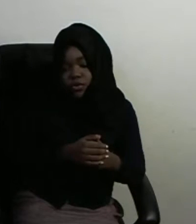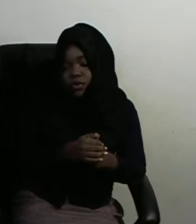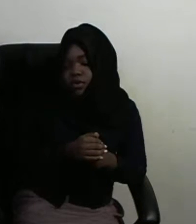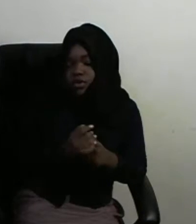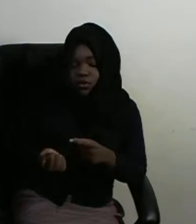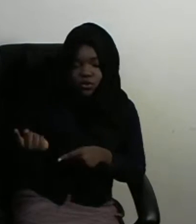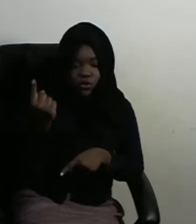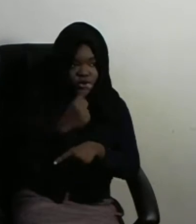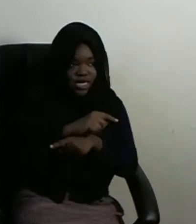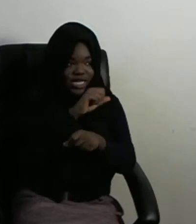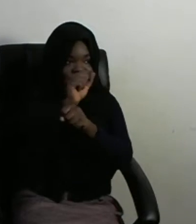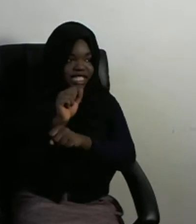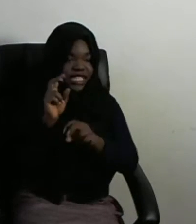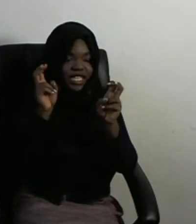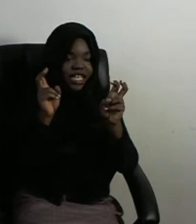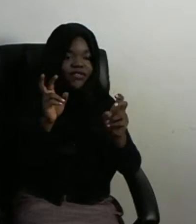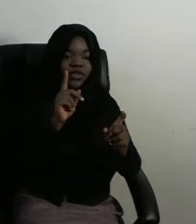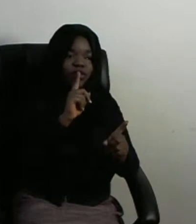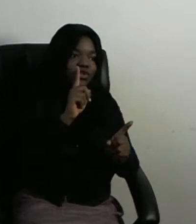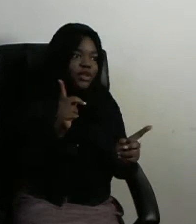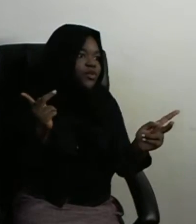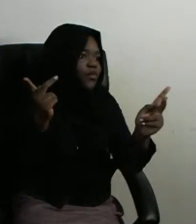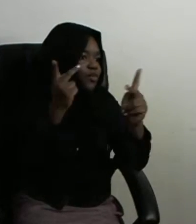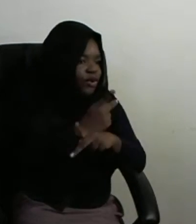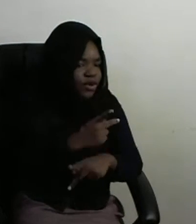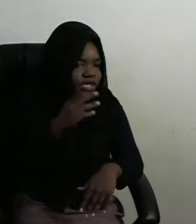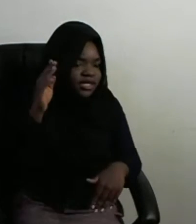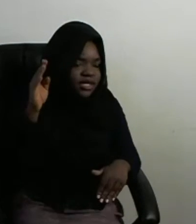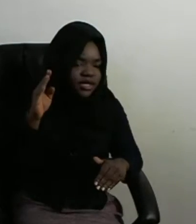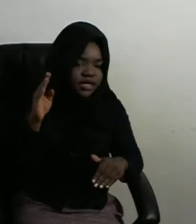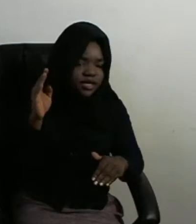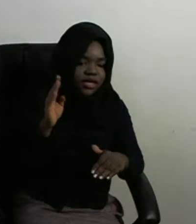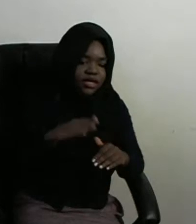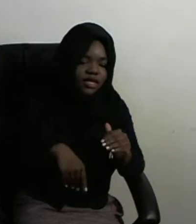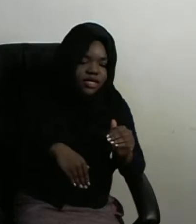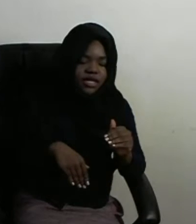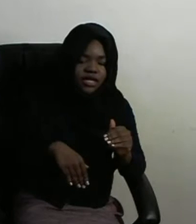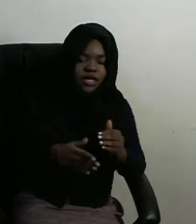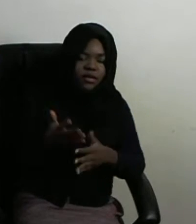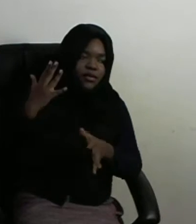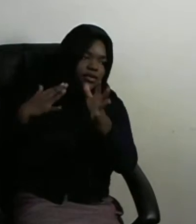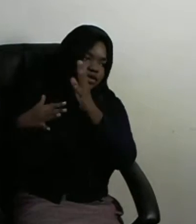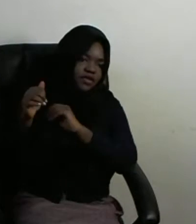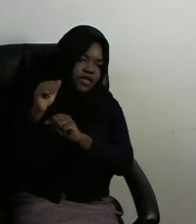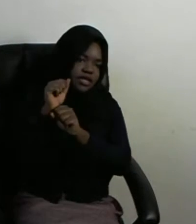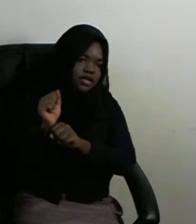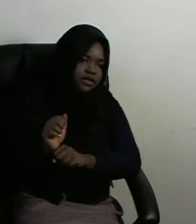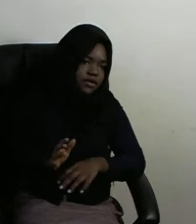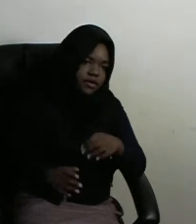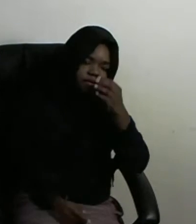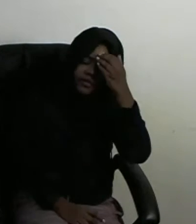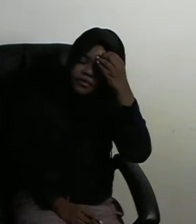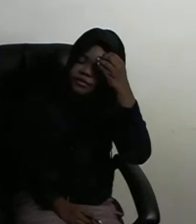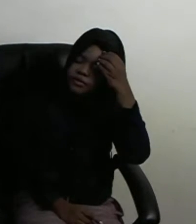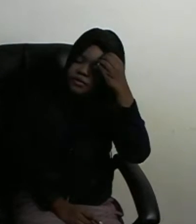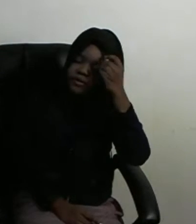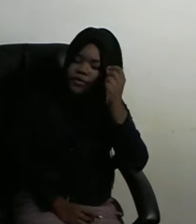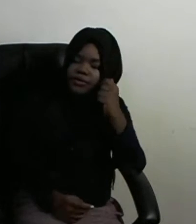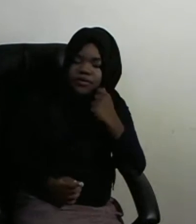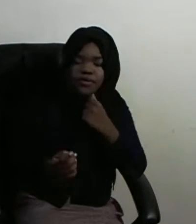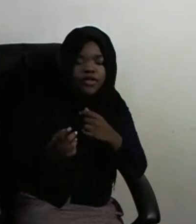So today's slavery is actually worse than the previous slavery in